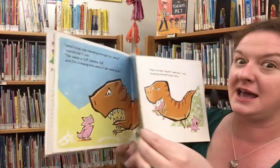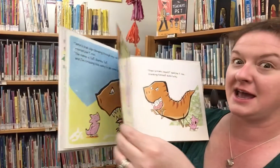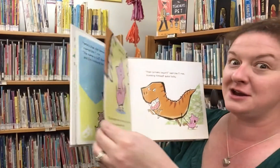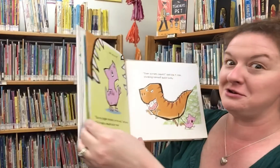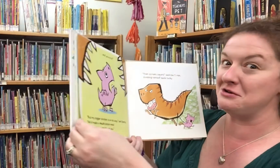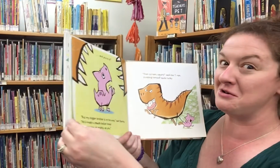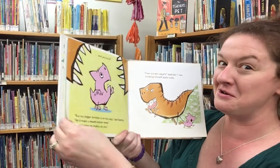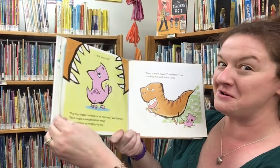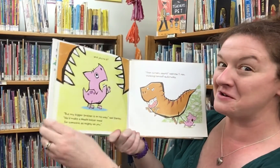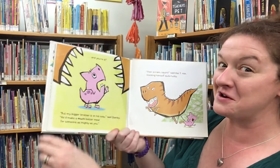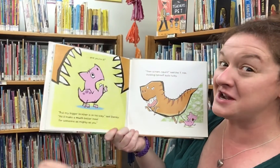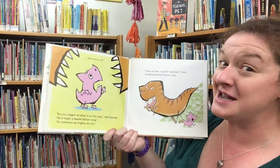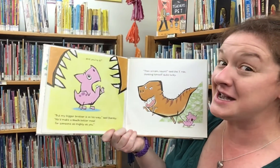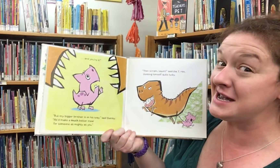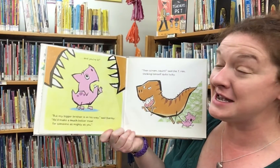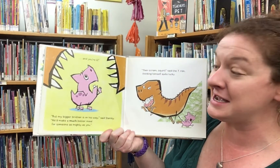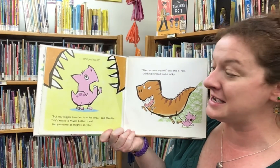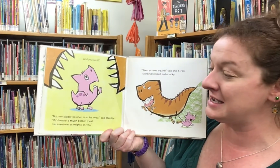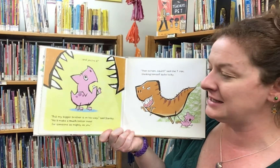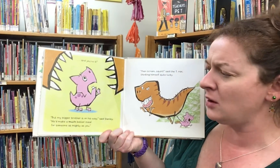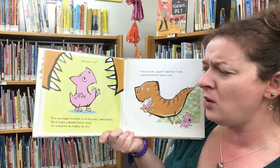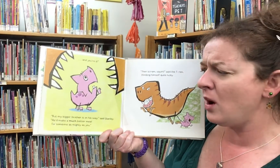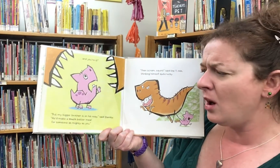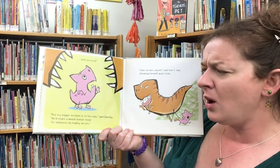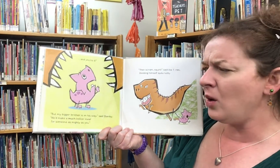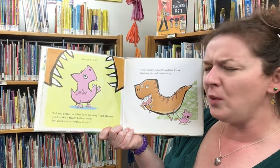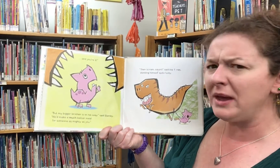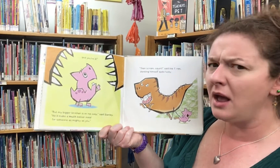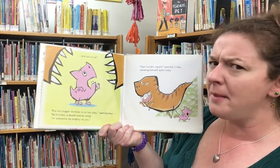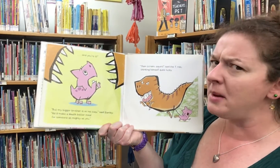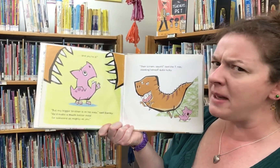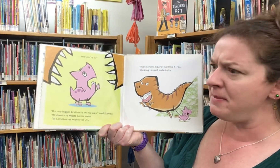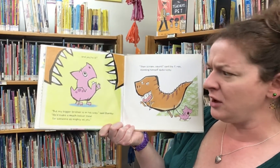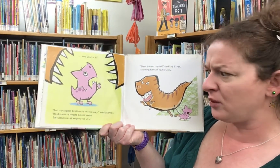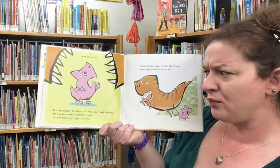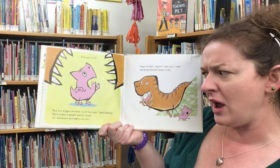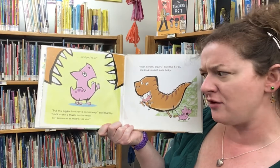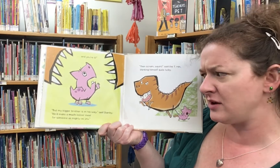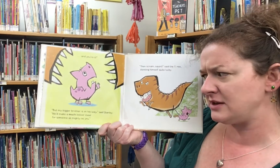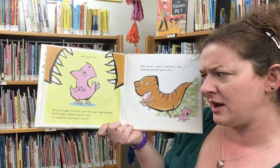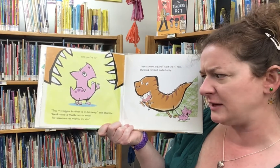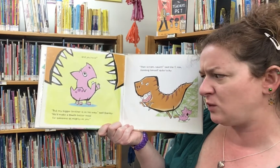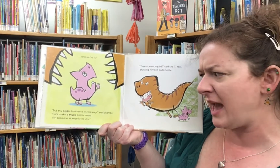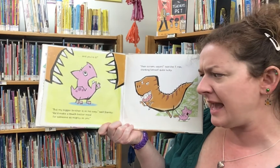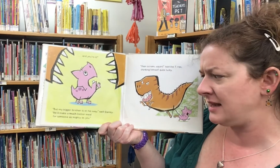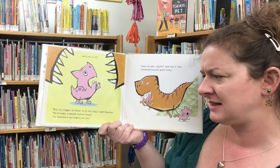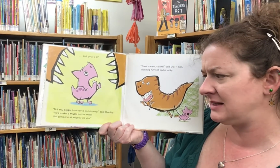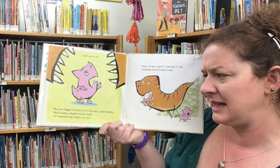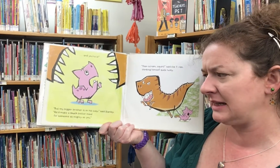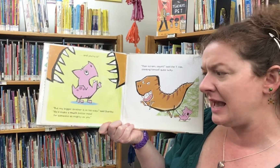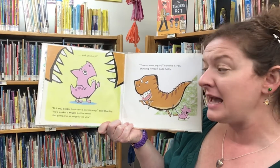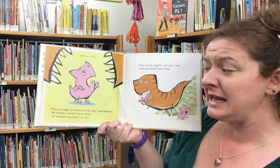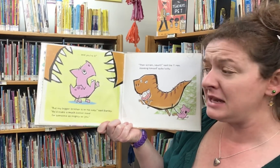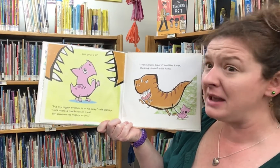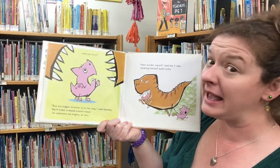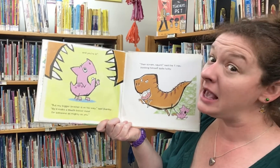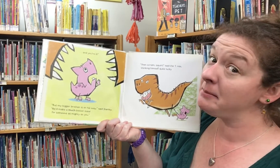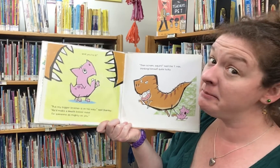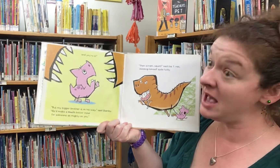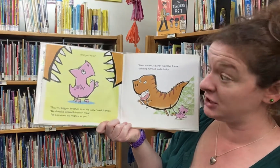and you're it." But my bigger brother is on his way," said Stanley. "He'd make a much